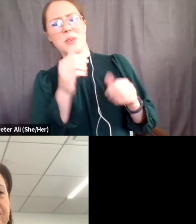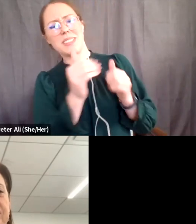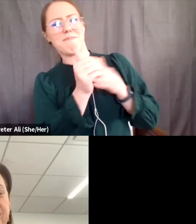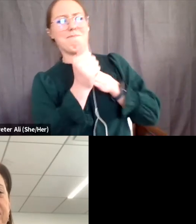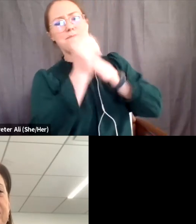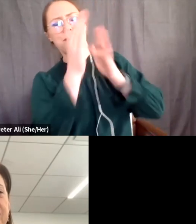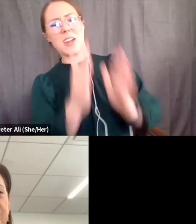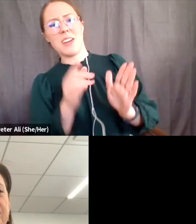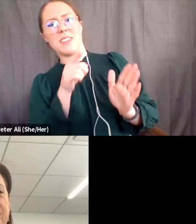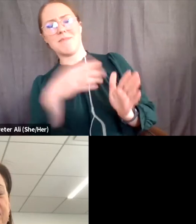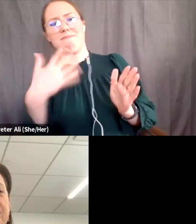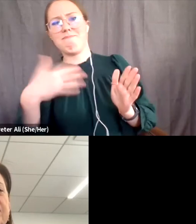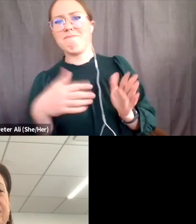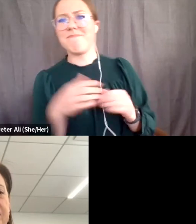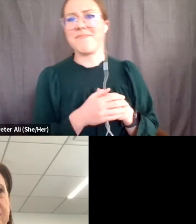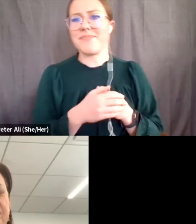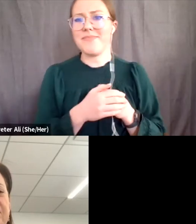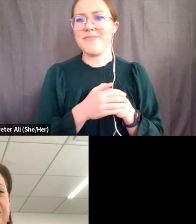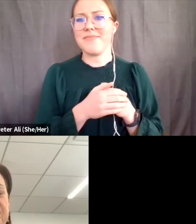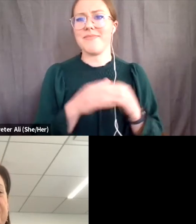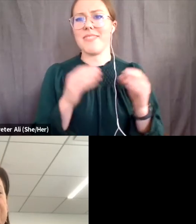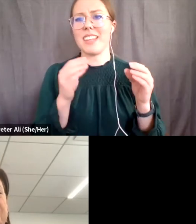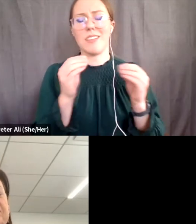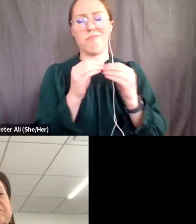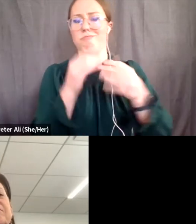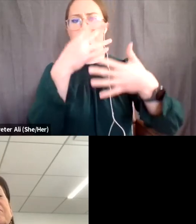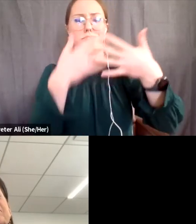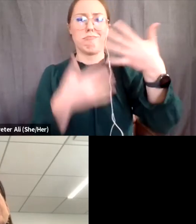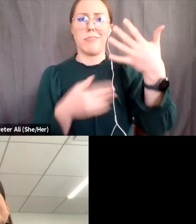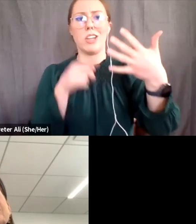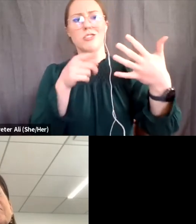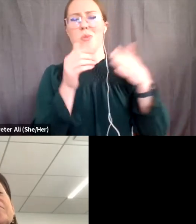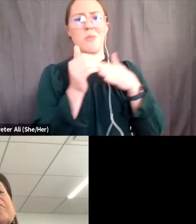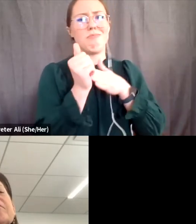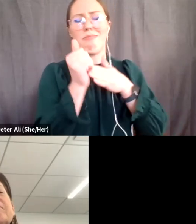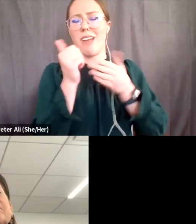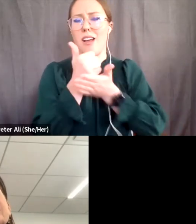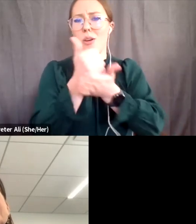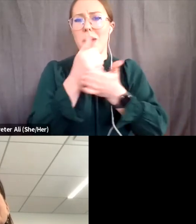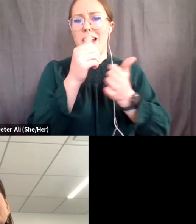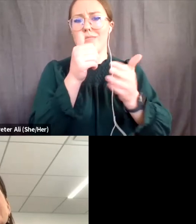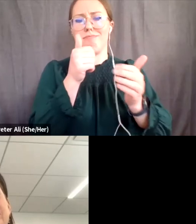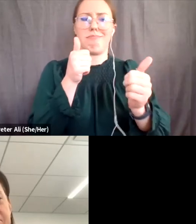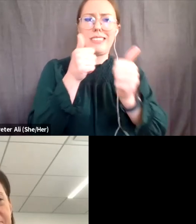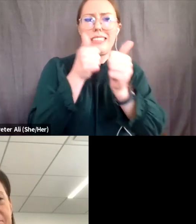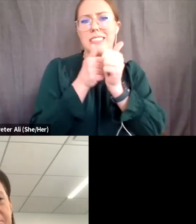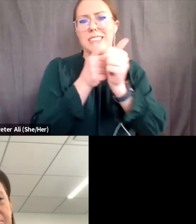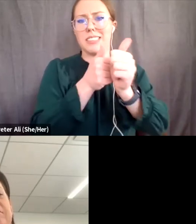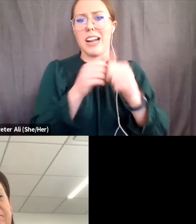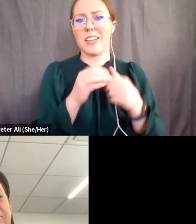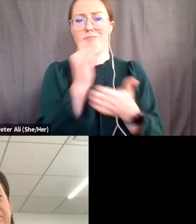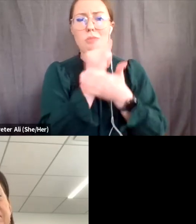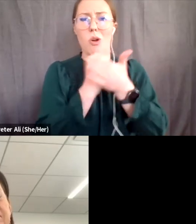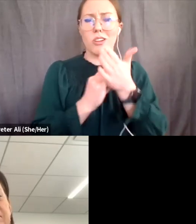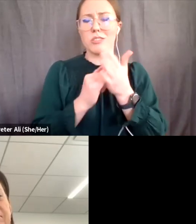innovation, urban revitalization, and more that you guided the architecture for. You and I have shared many conversations around